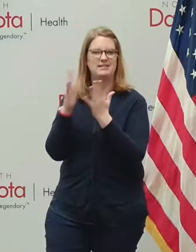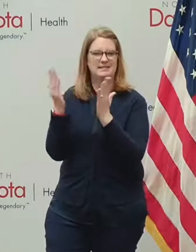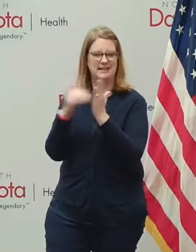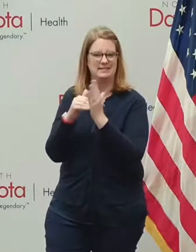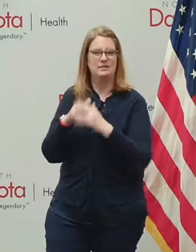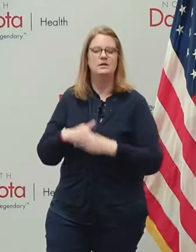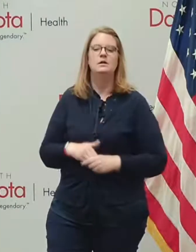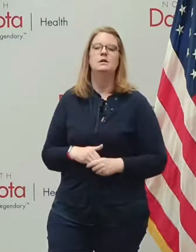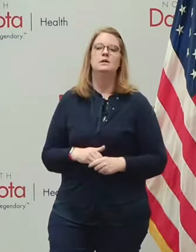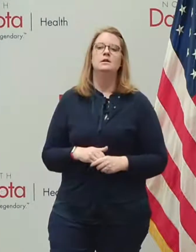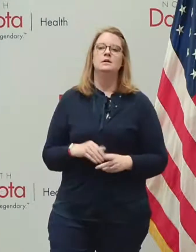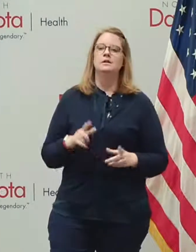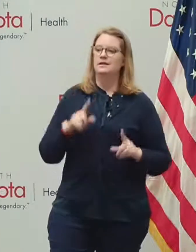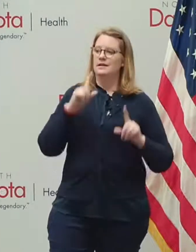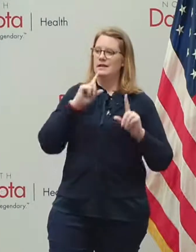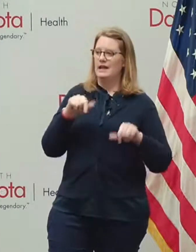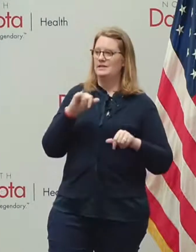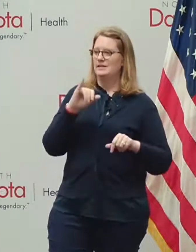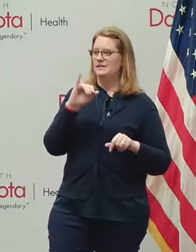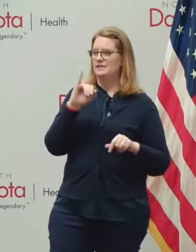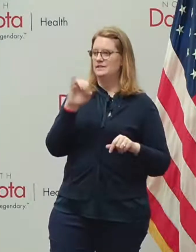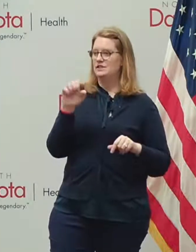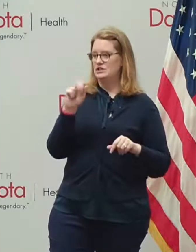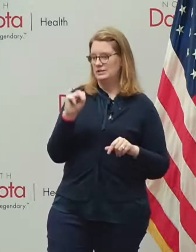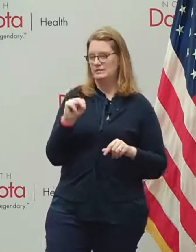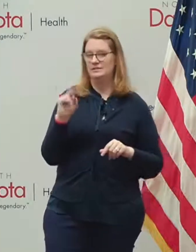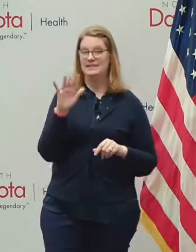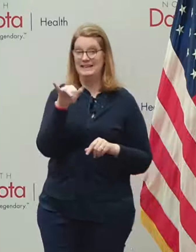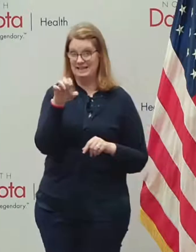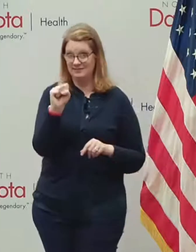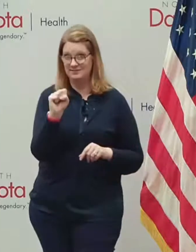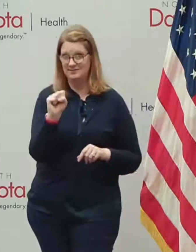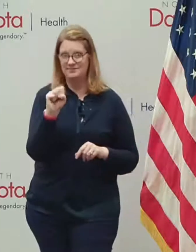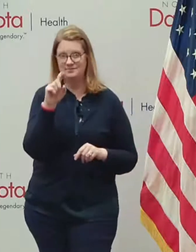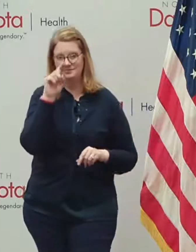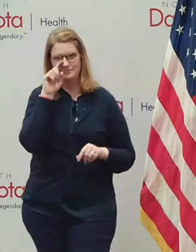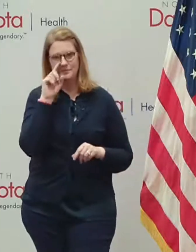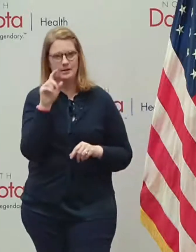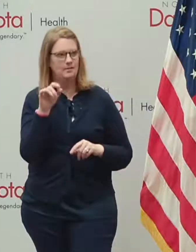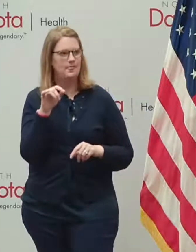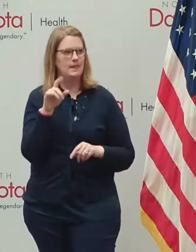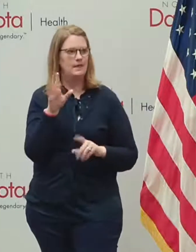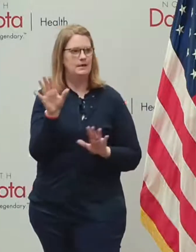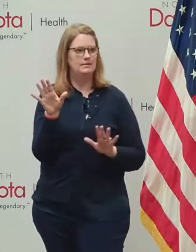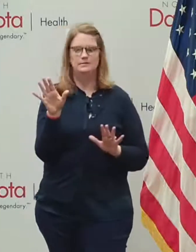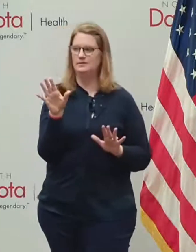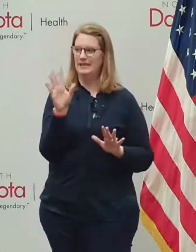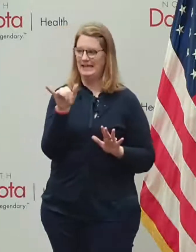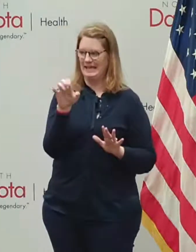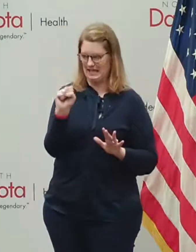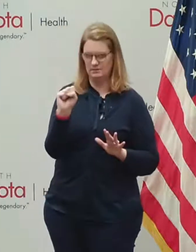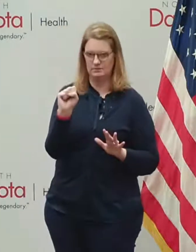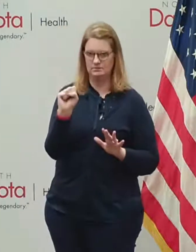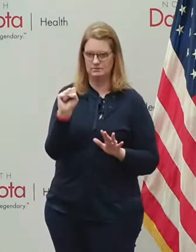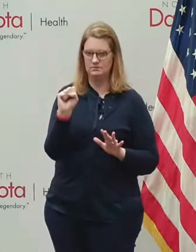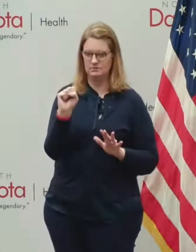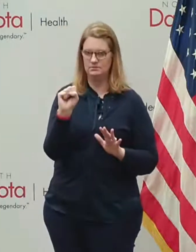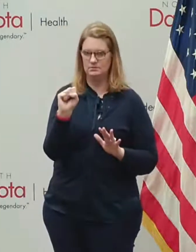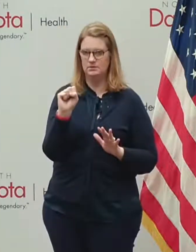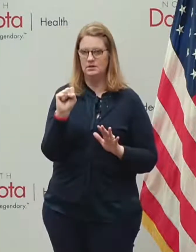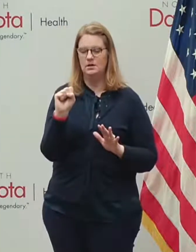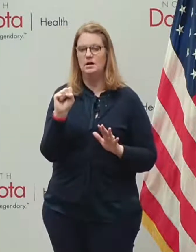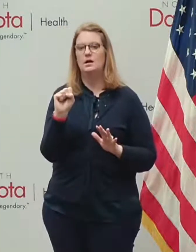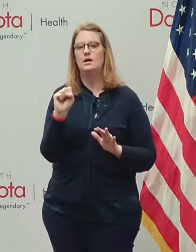The answer for Jean is yes, and if I didn't say that clearly before, we are maintaining the capacity we